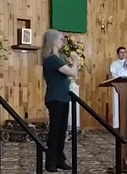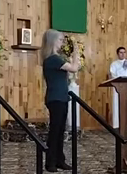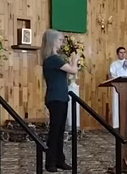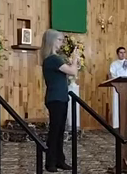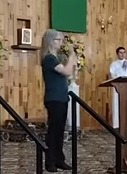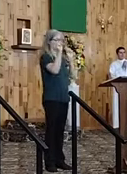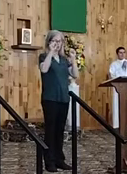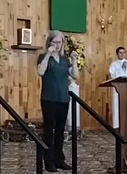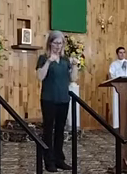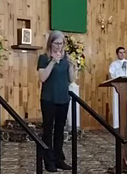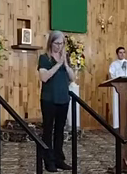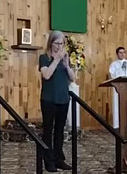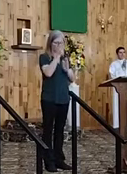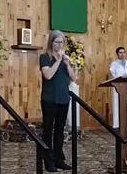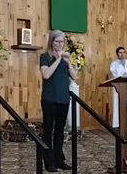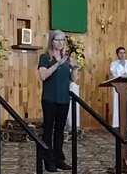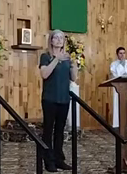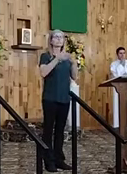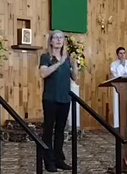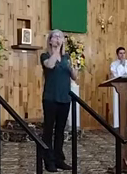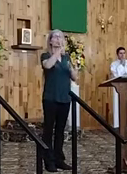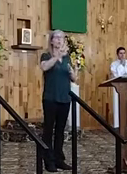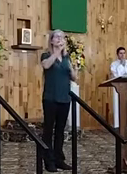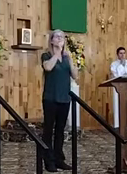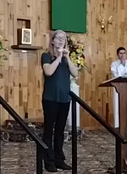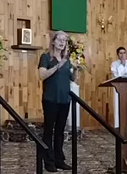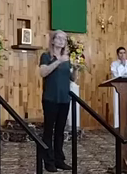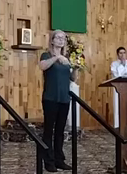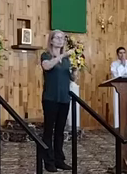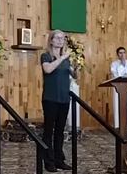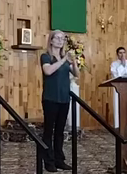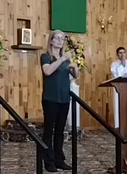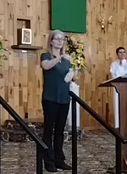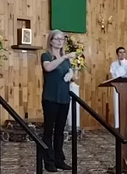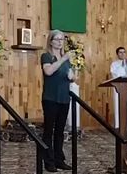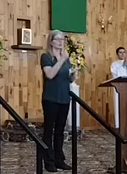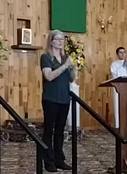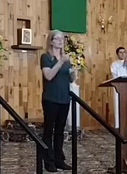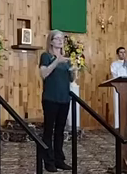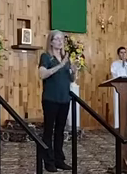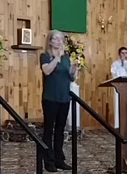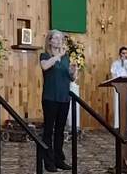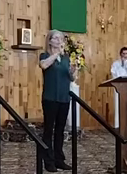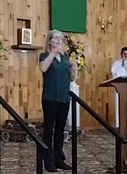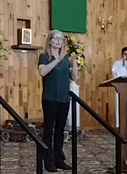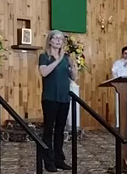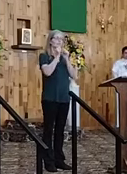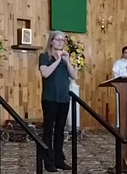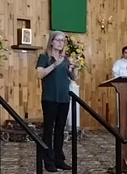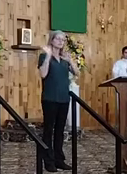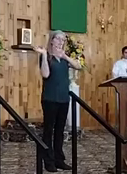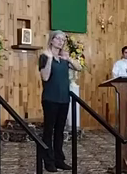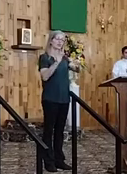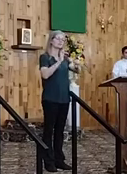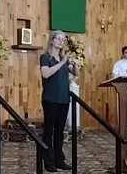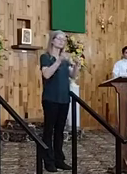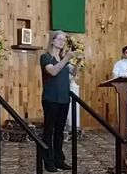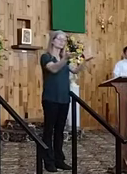for God's blessing. May the Lord bless you and give you. Amen. May the Lord let his countenance shine upon you and be gracious to